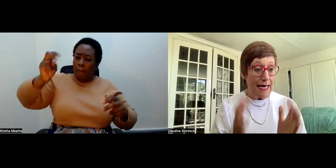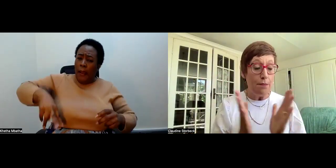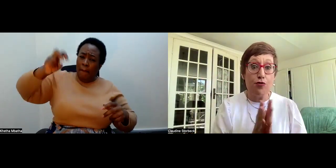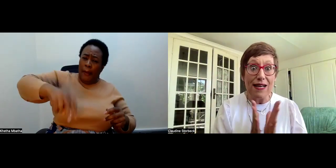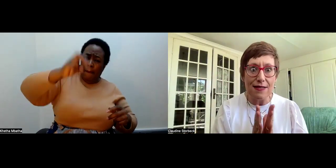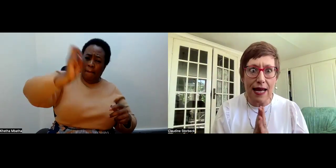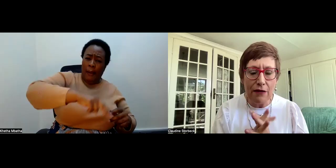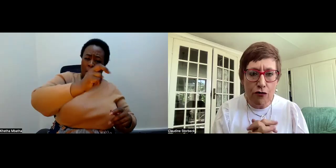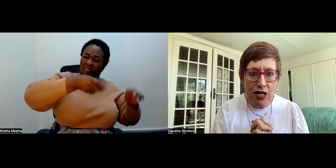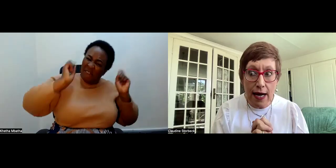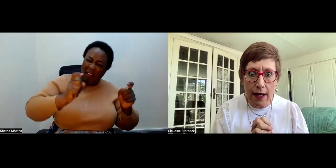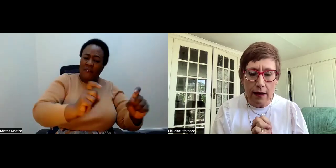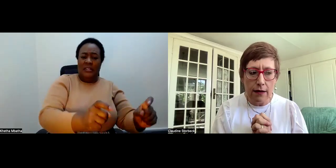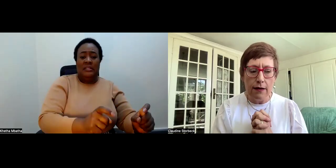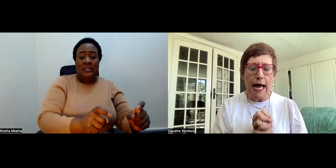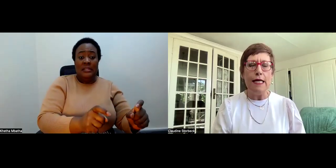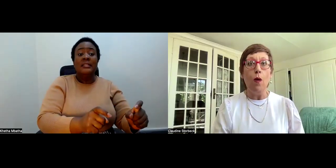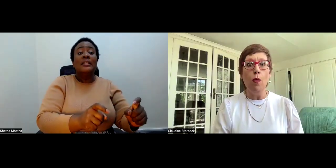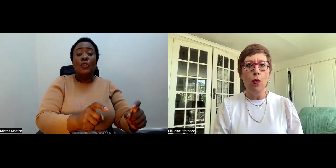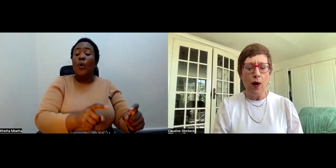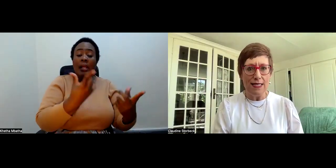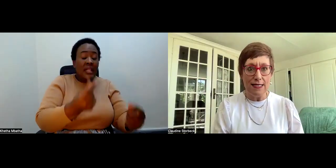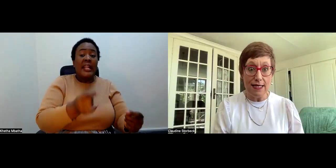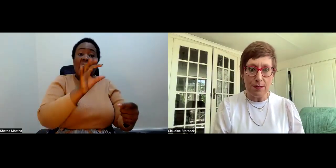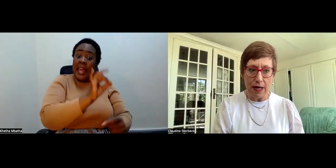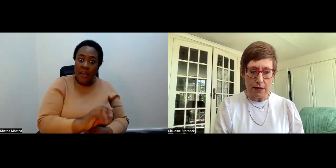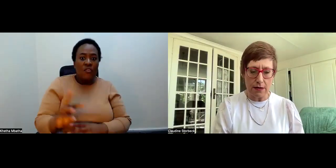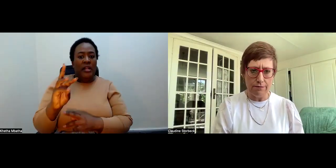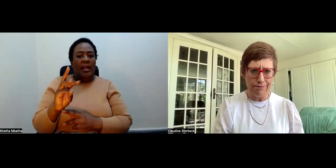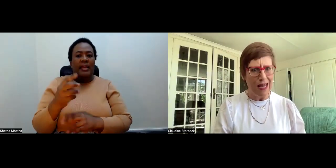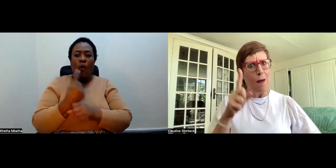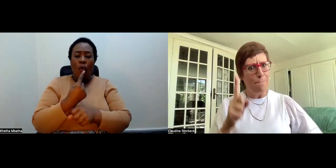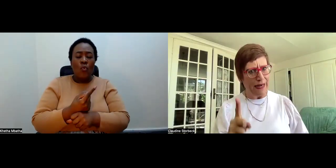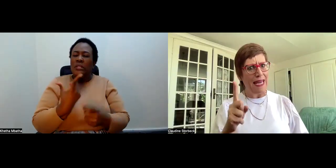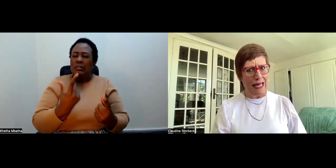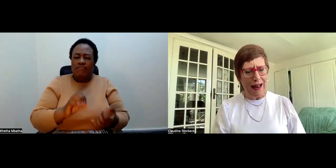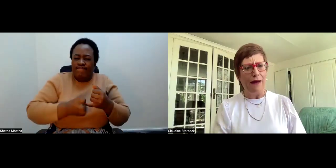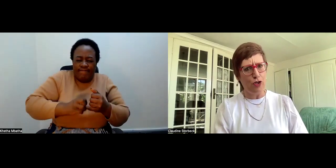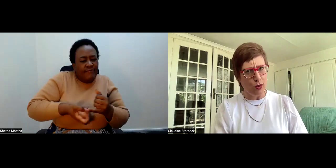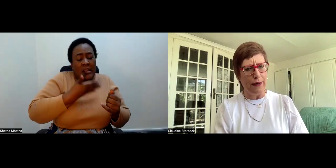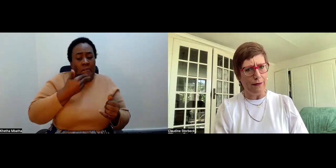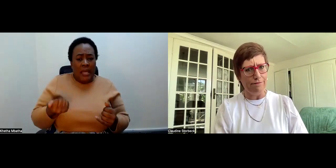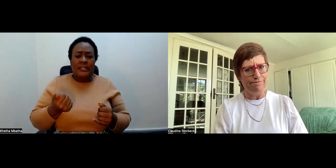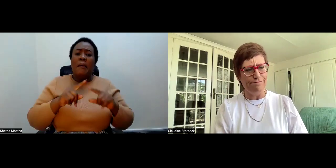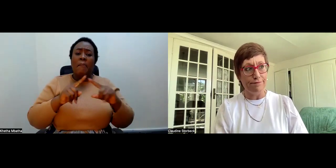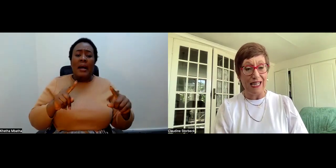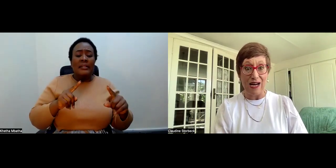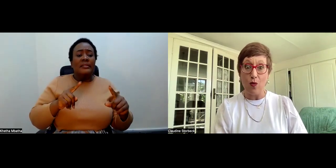could. He practiced every day, and he always did his best, but he loved to